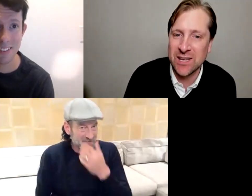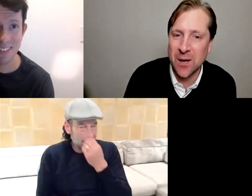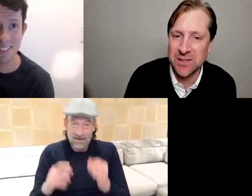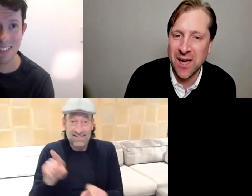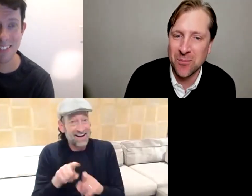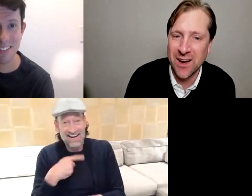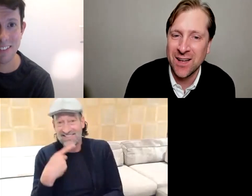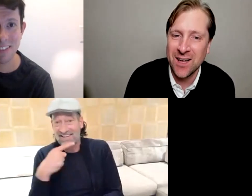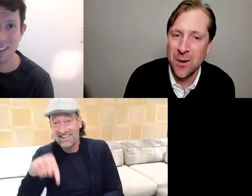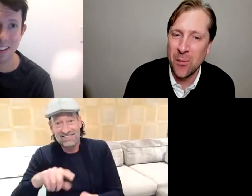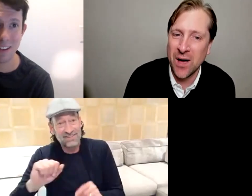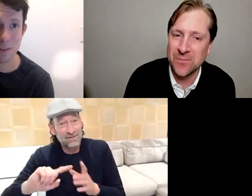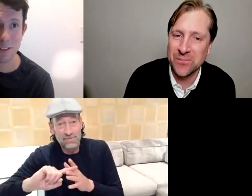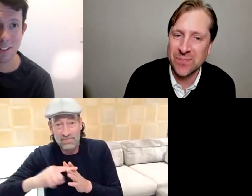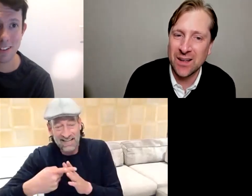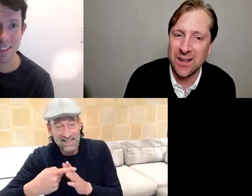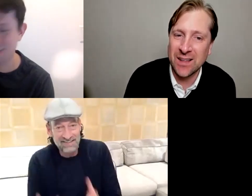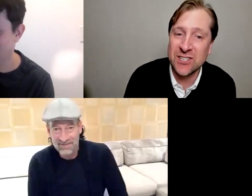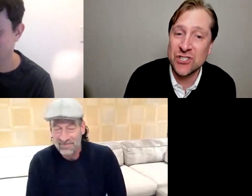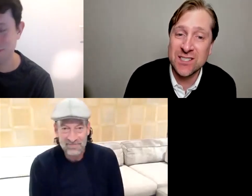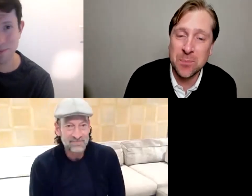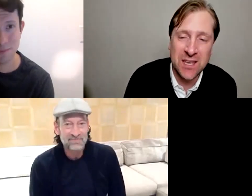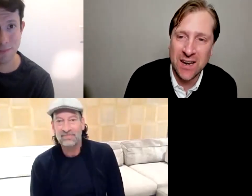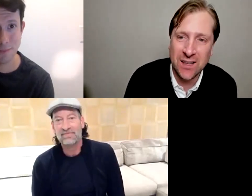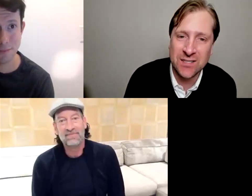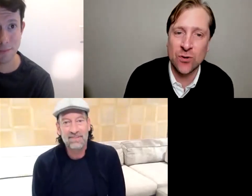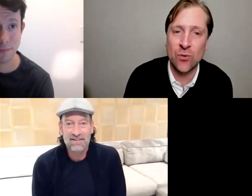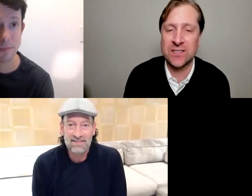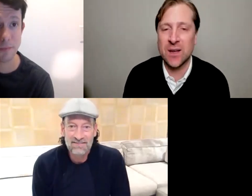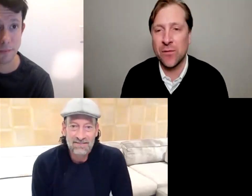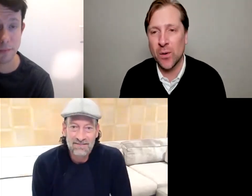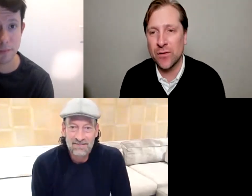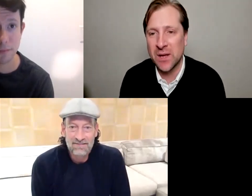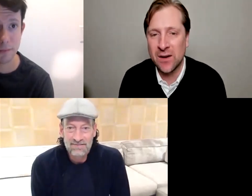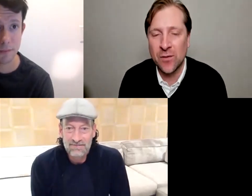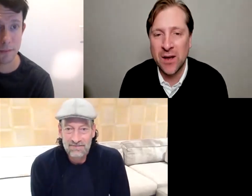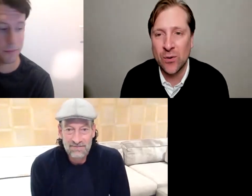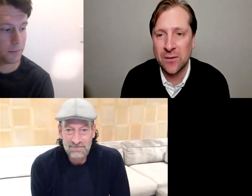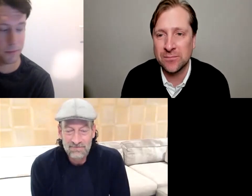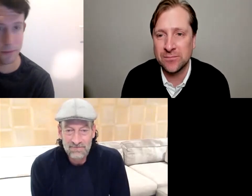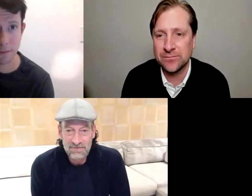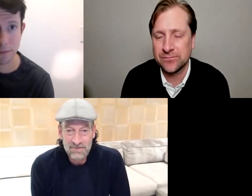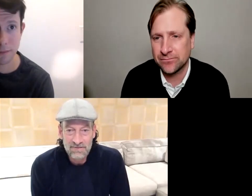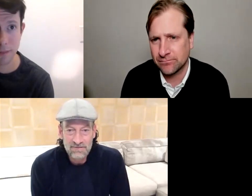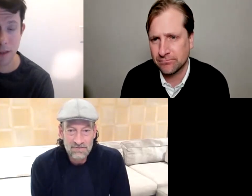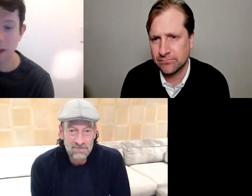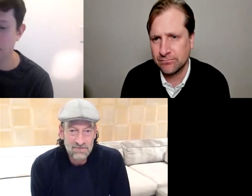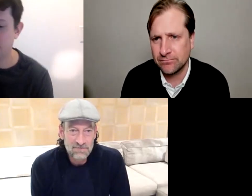It's really up to them, right? But this is just the beginning. This is a great step forward for me and for my career.